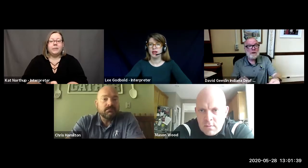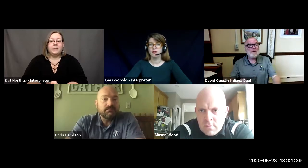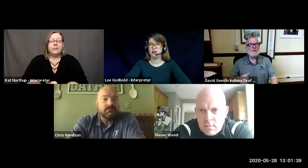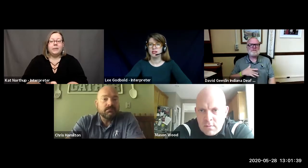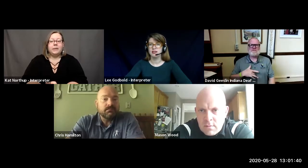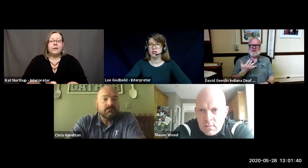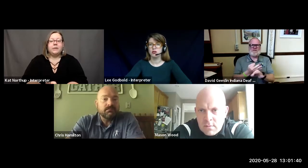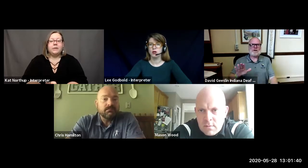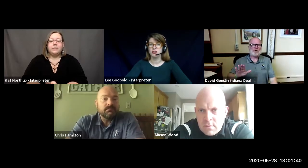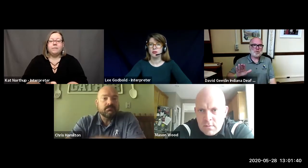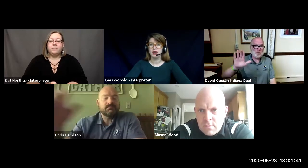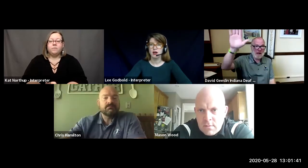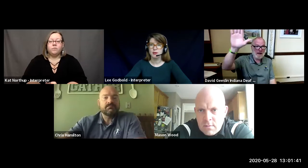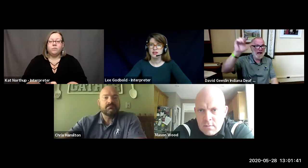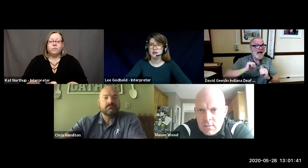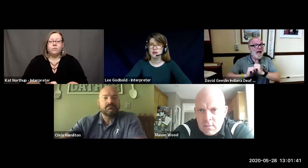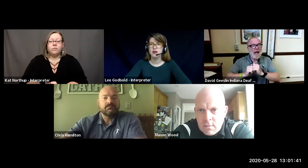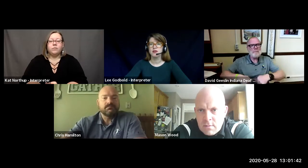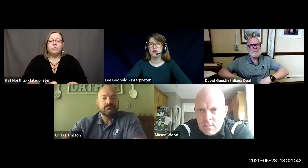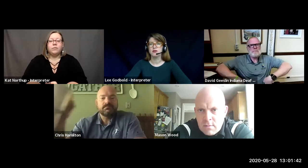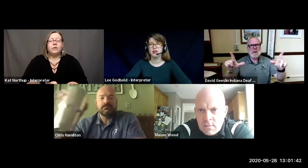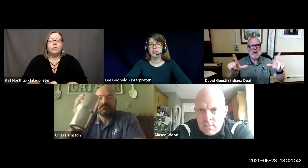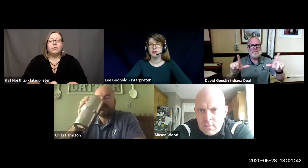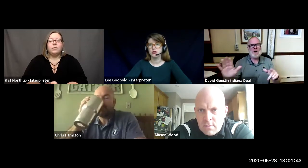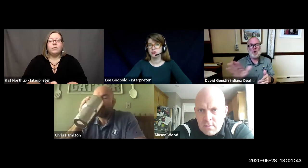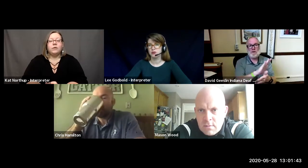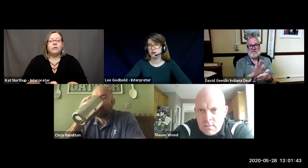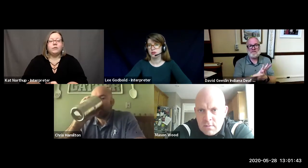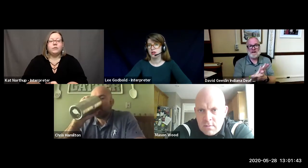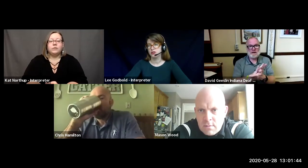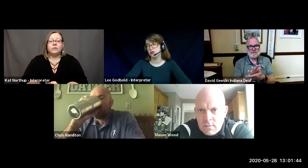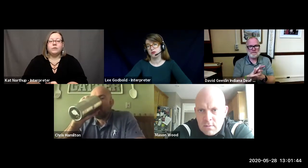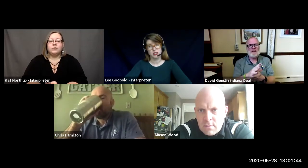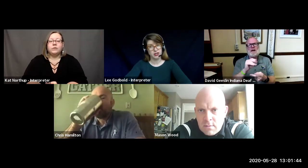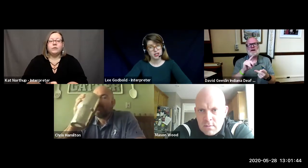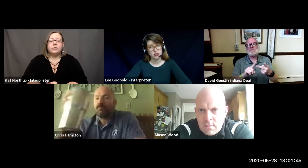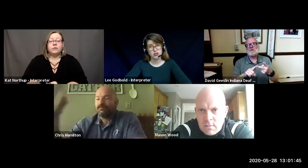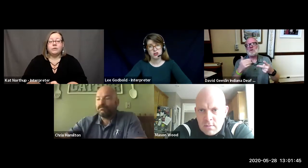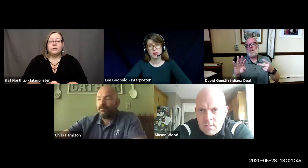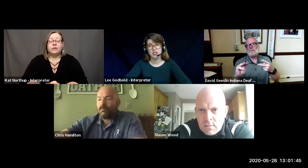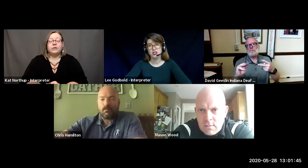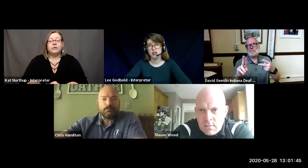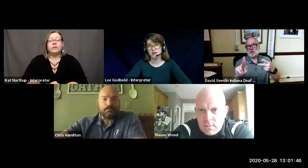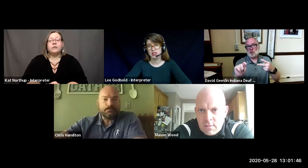Whenever it is that you want to make a comment, feel free to raise your hand. You can do that by starting